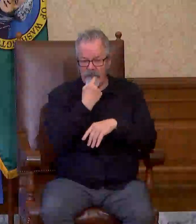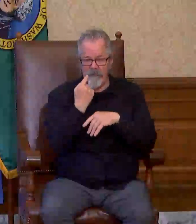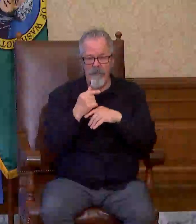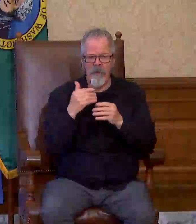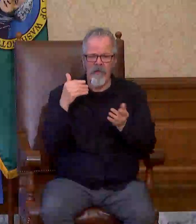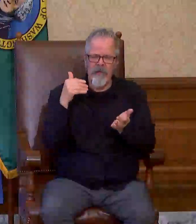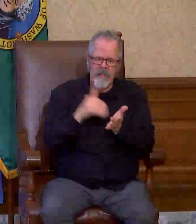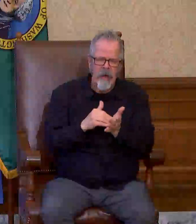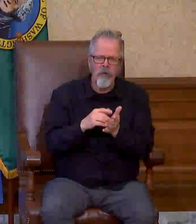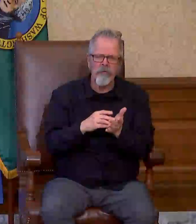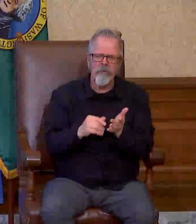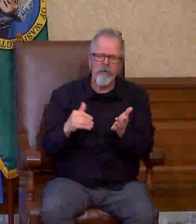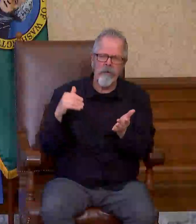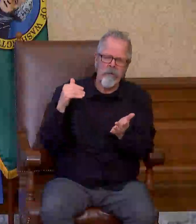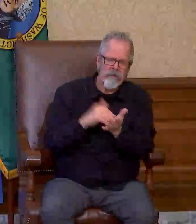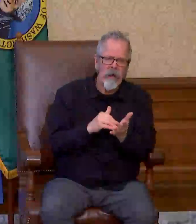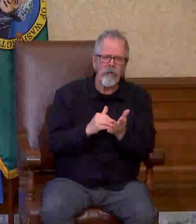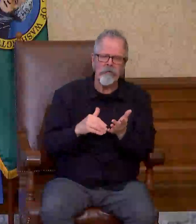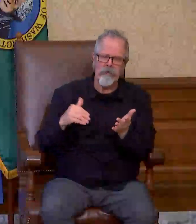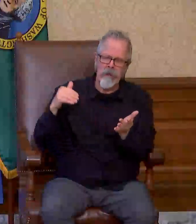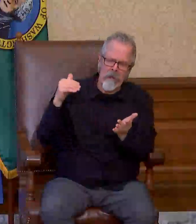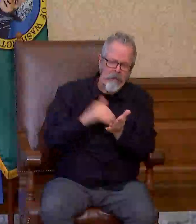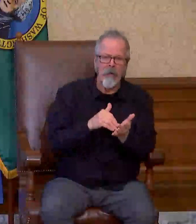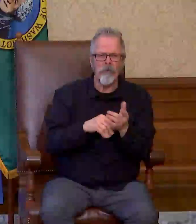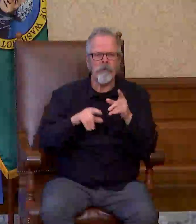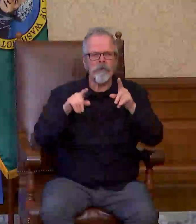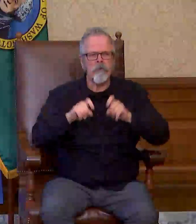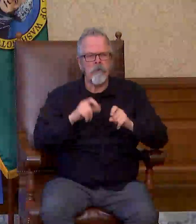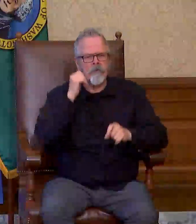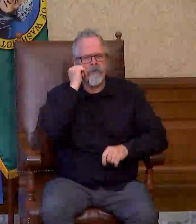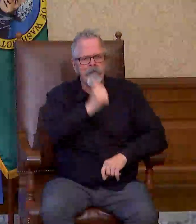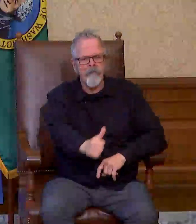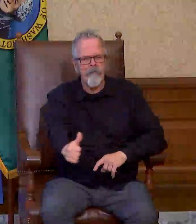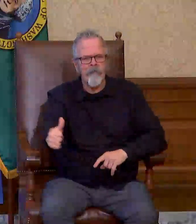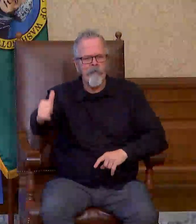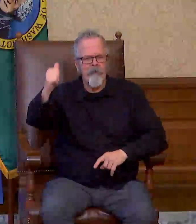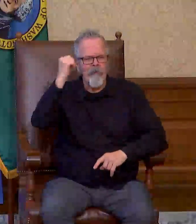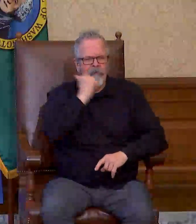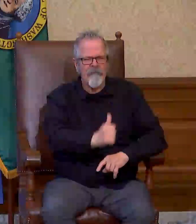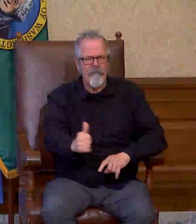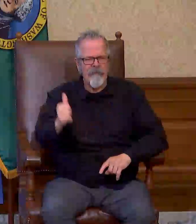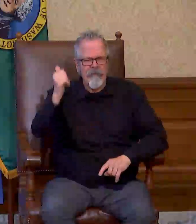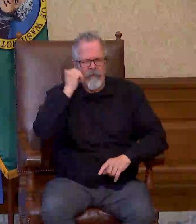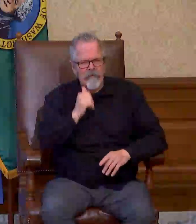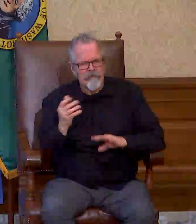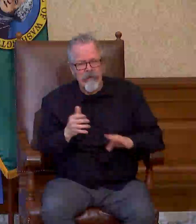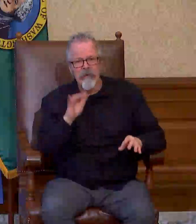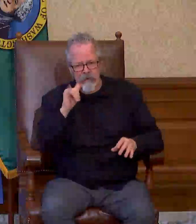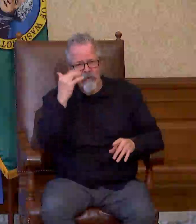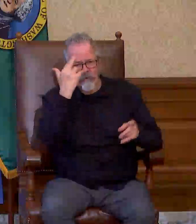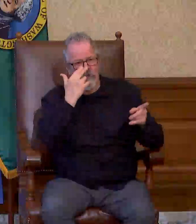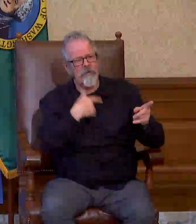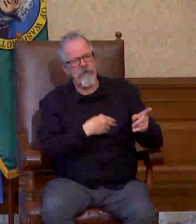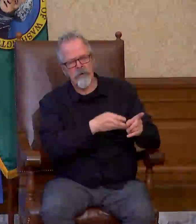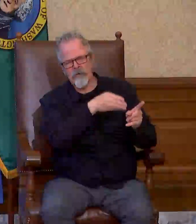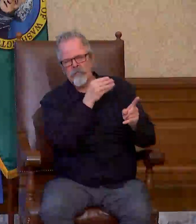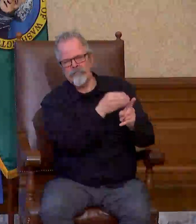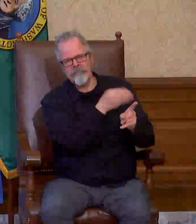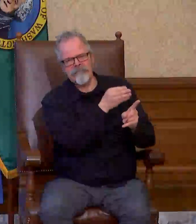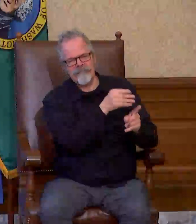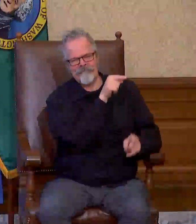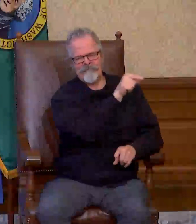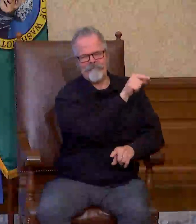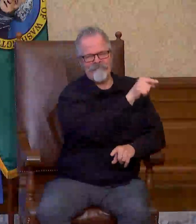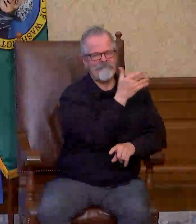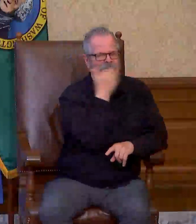By the way, there was a question about masks I forgot to answer. We are still evaluating the benefits of masks, and so we